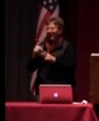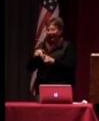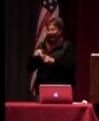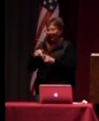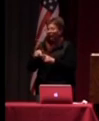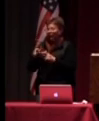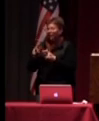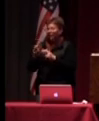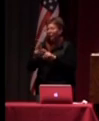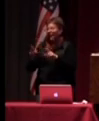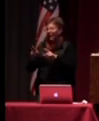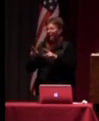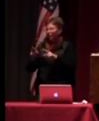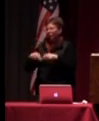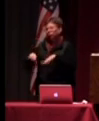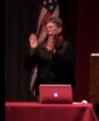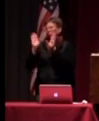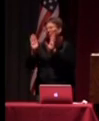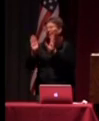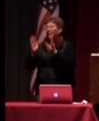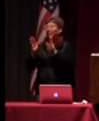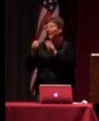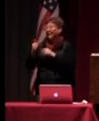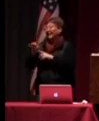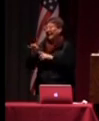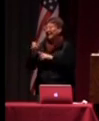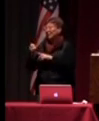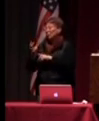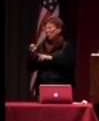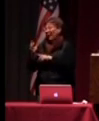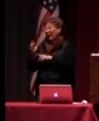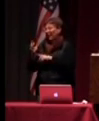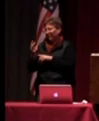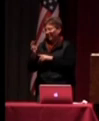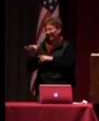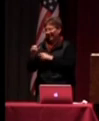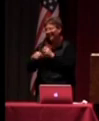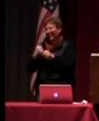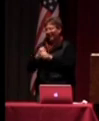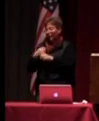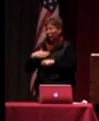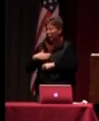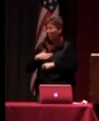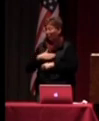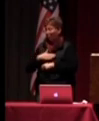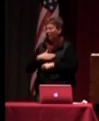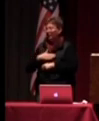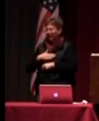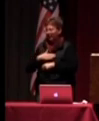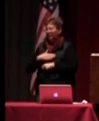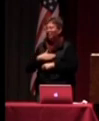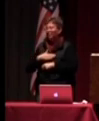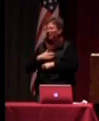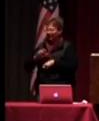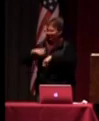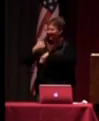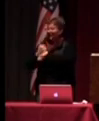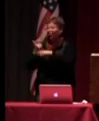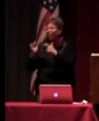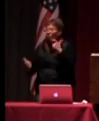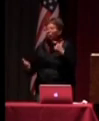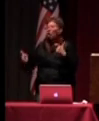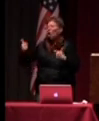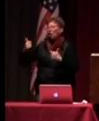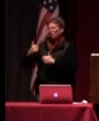open. And then came 1812. In that year, Napoleon put together the largest army ever seen on